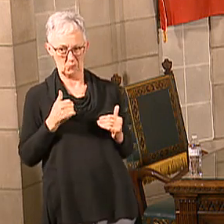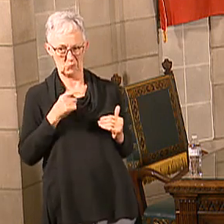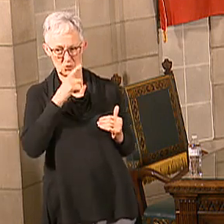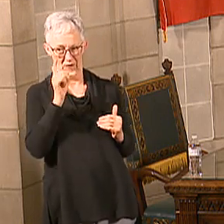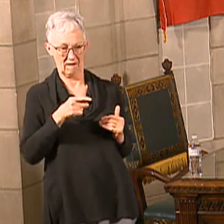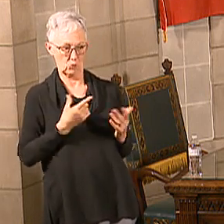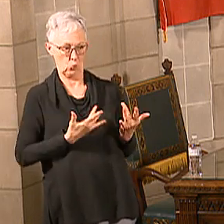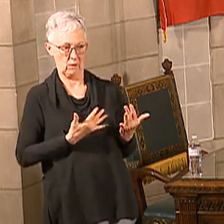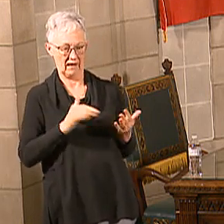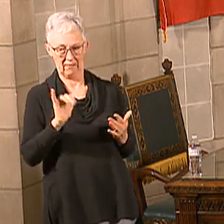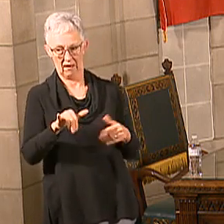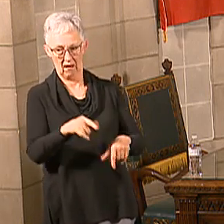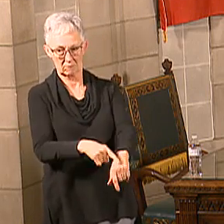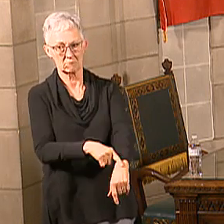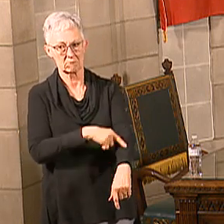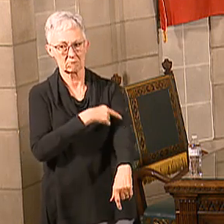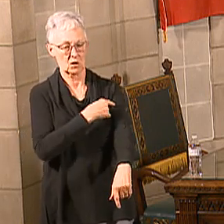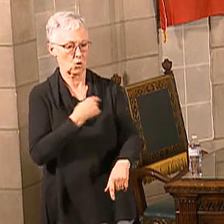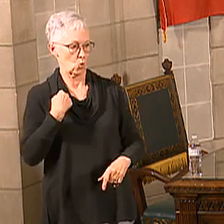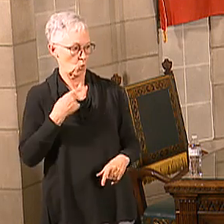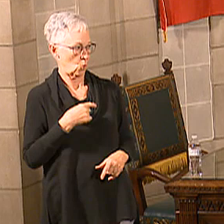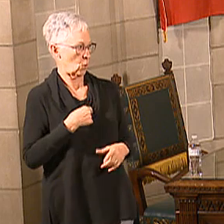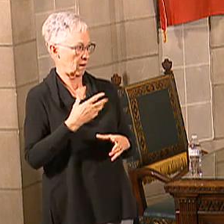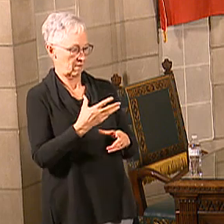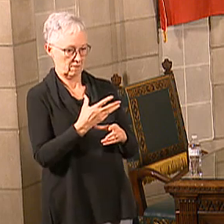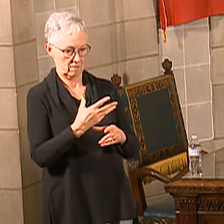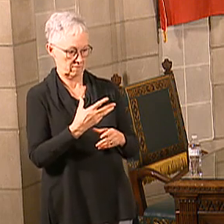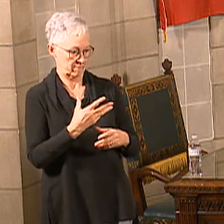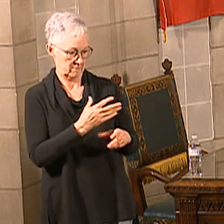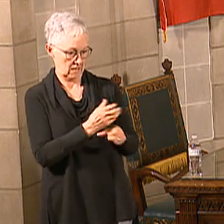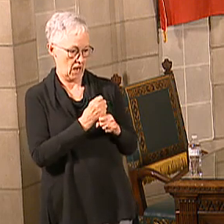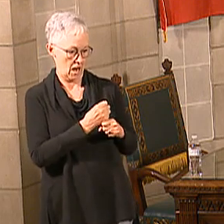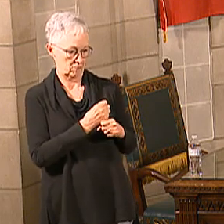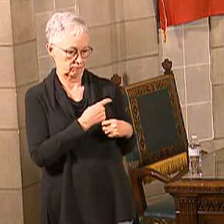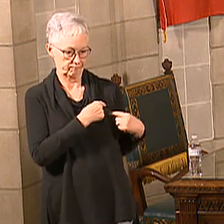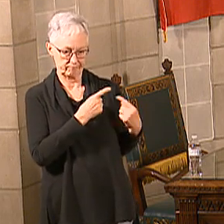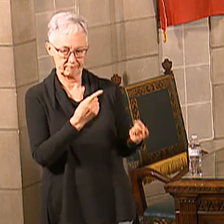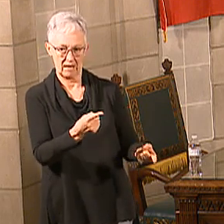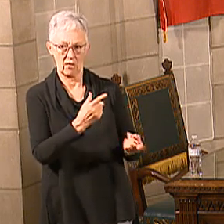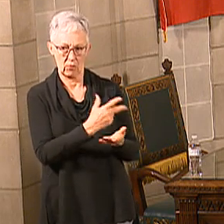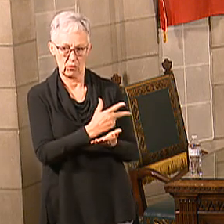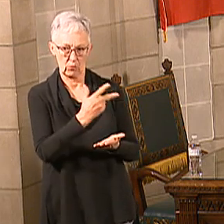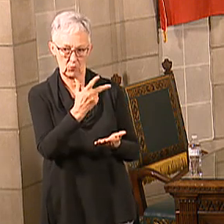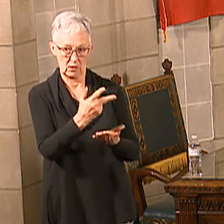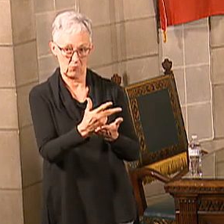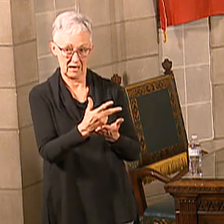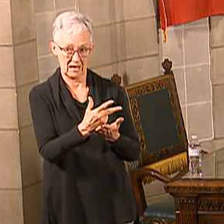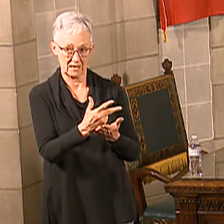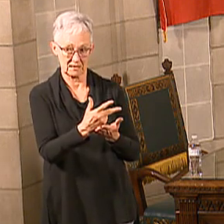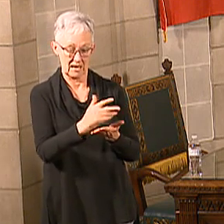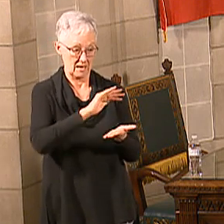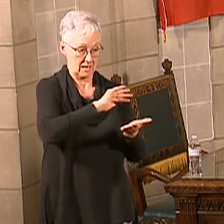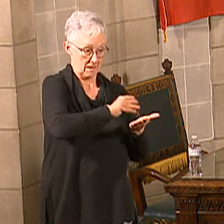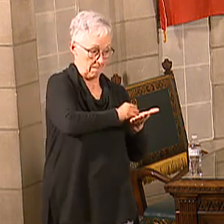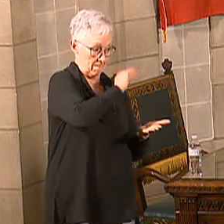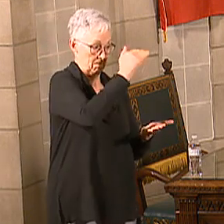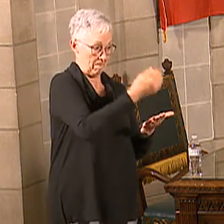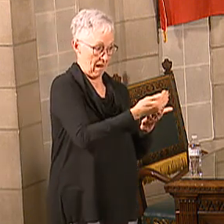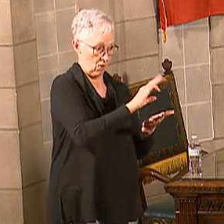claims that we've received, we've basically in the last 3 weeks received as many claims as we did in all of